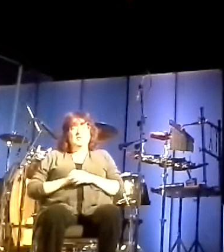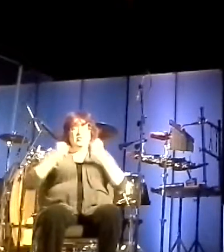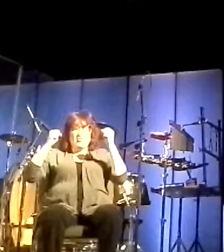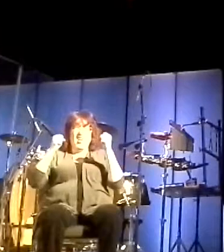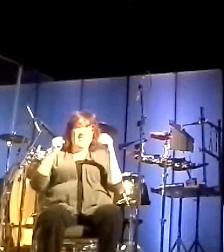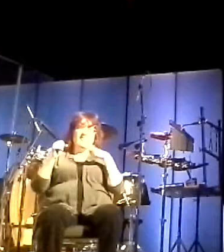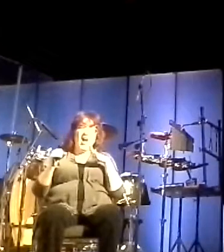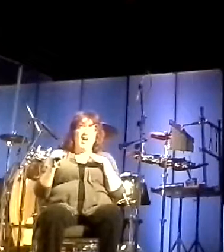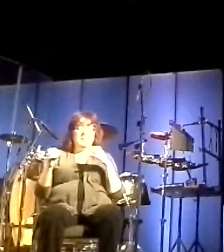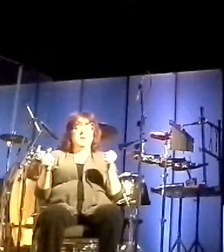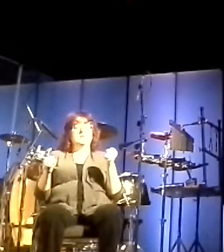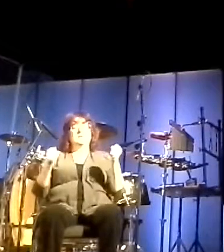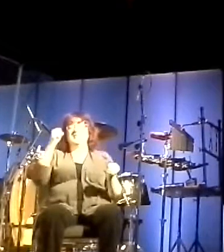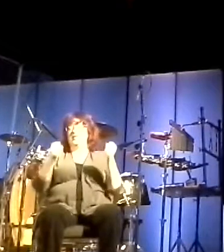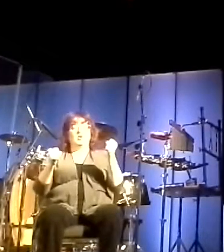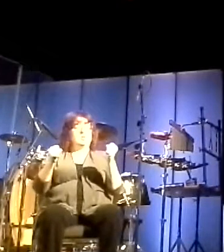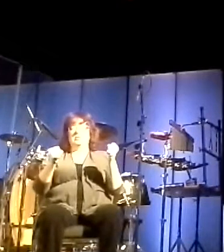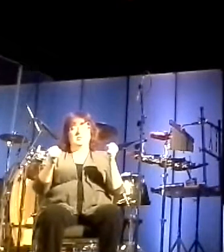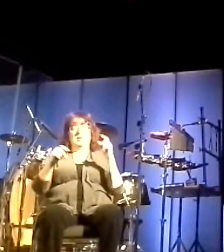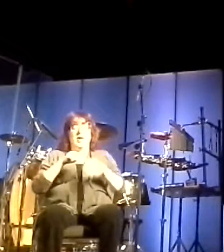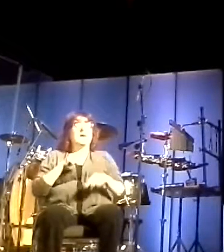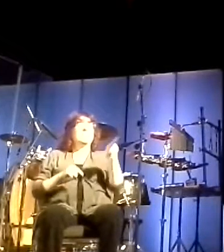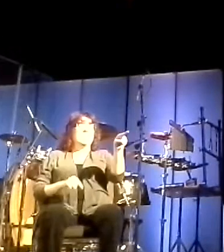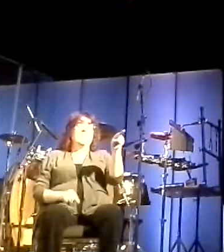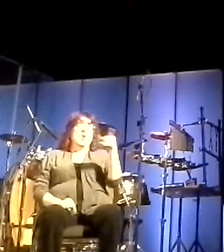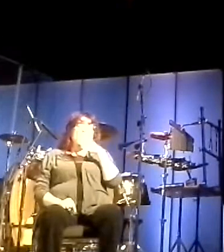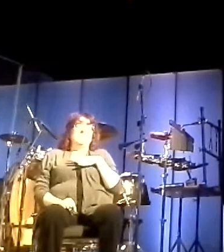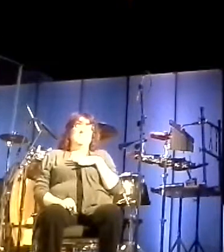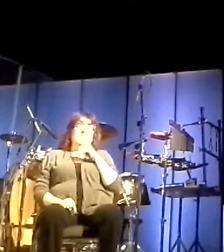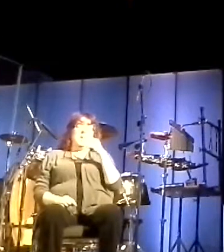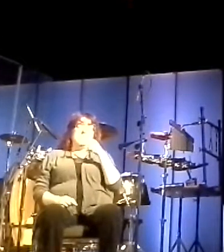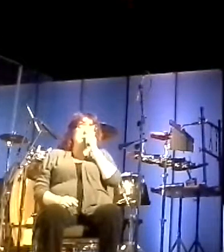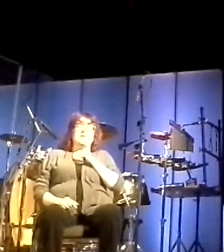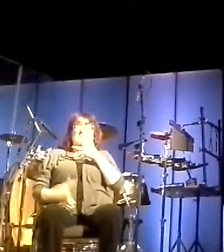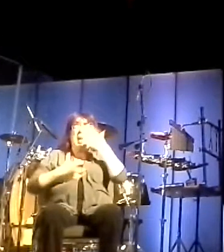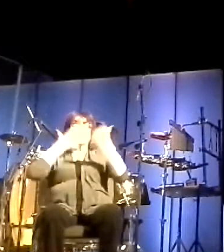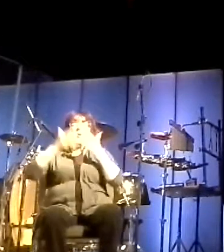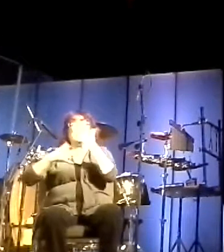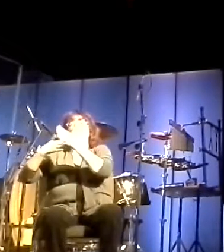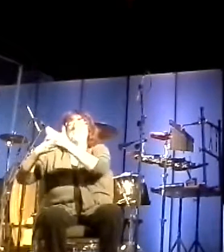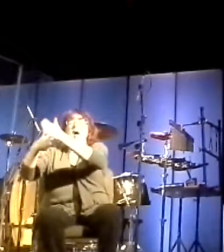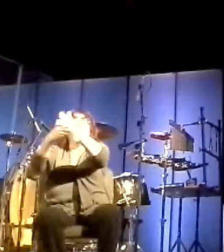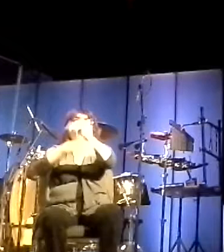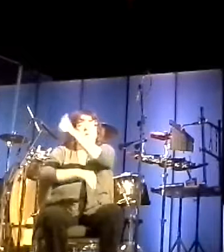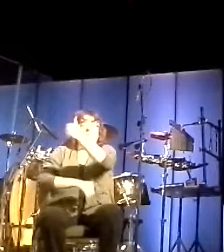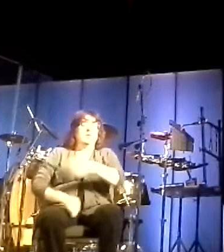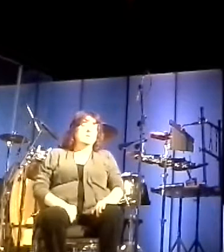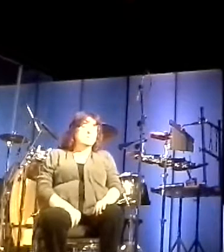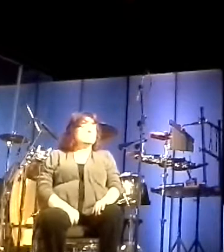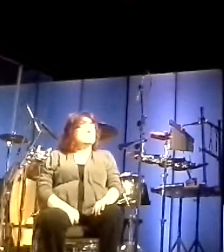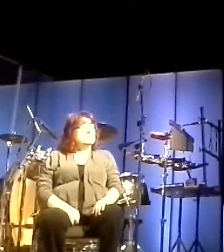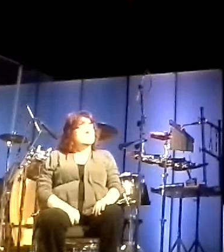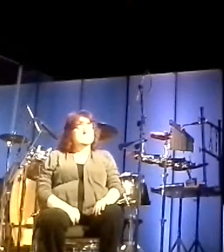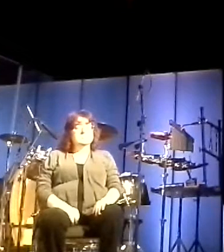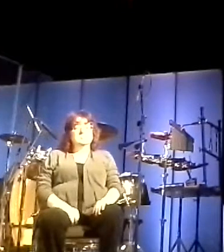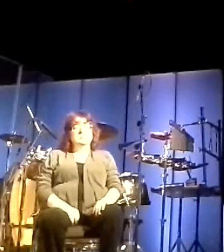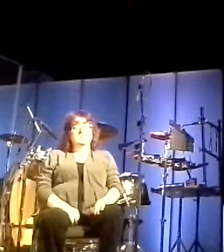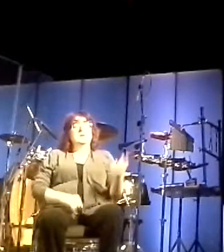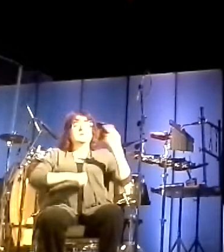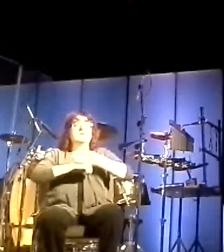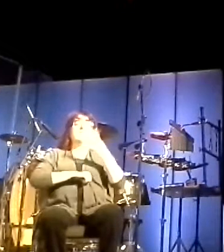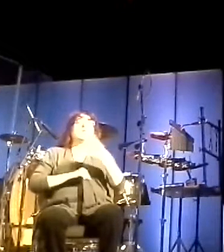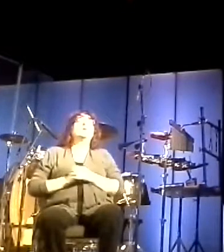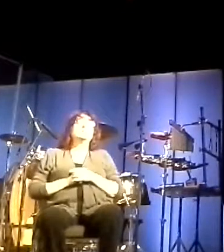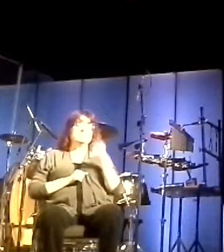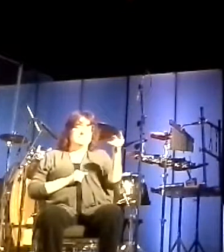Driving was okay as long as I didn't try to steer. Tanya was a little impatient when we said that my screaming was bothering the other club members. Day